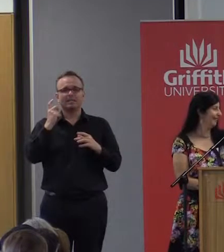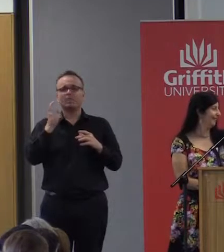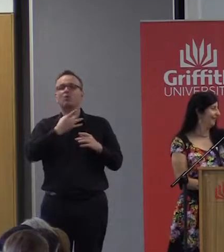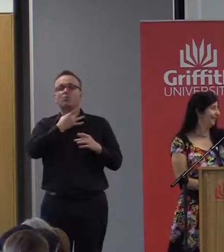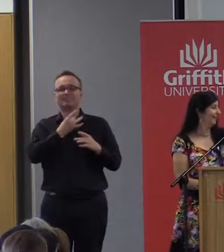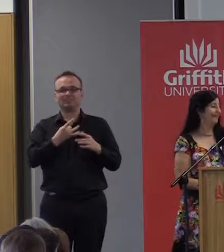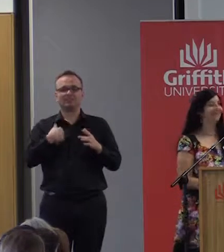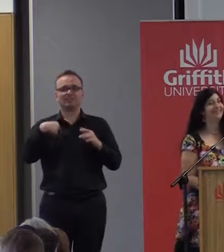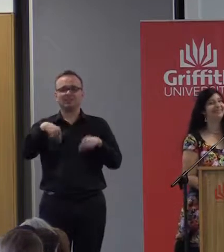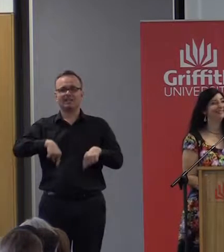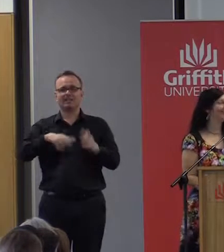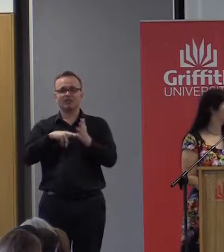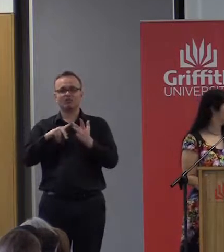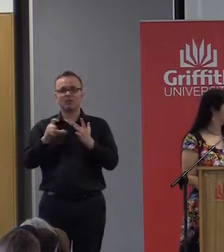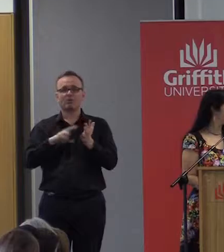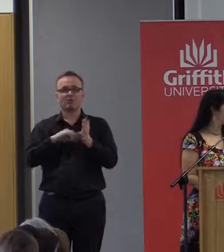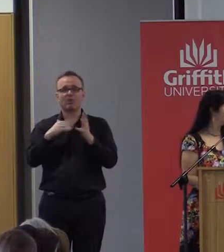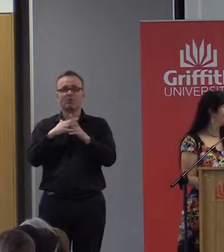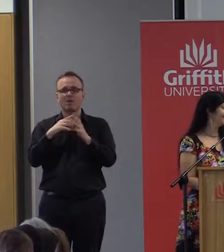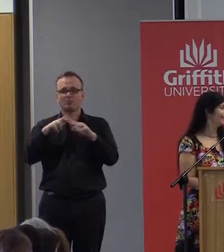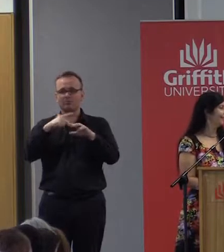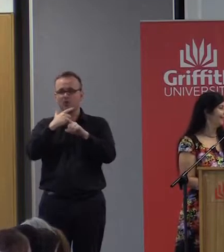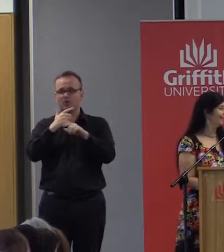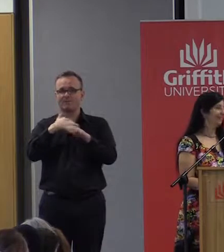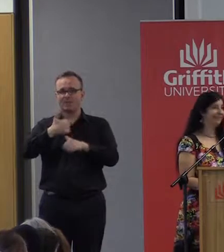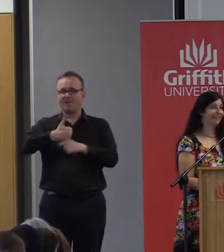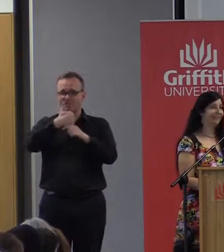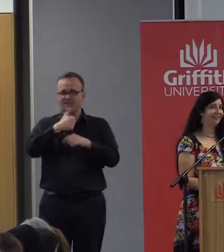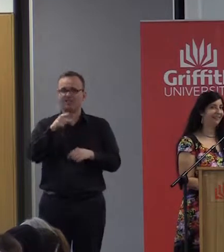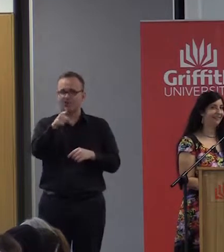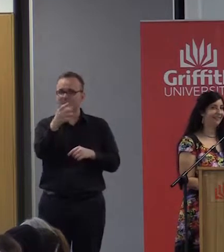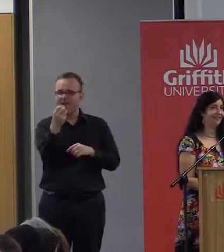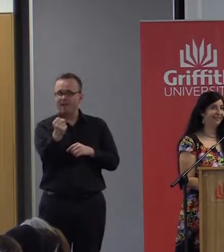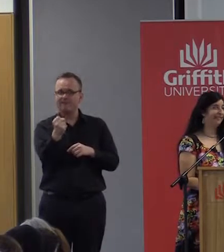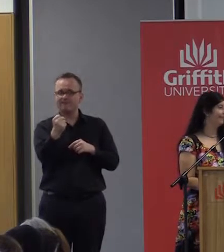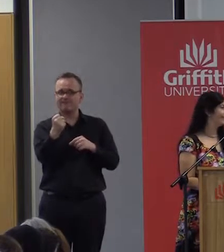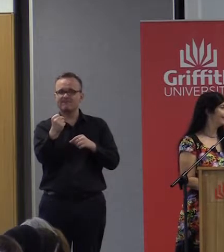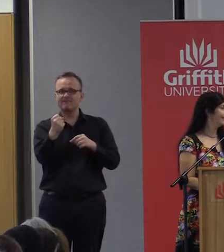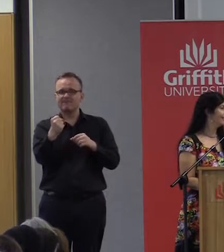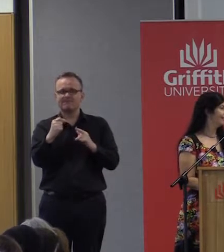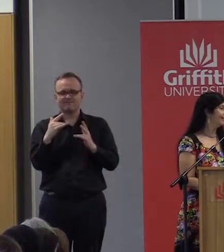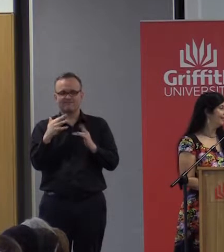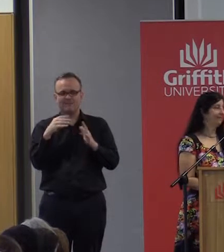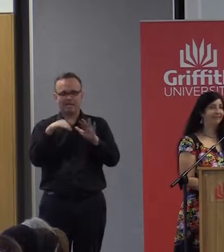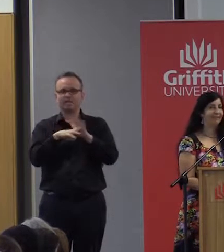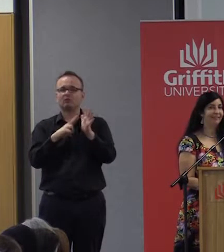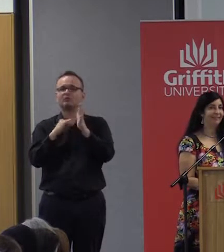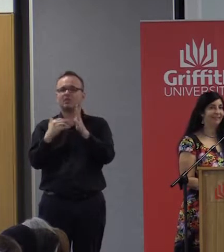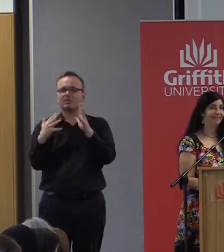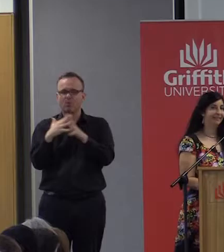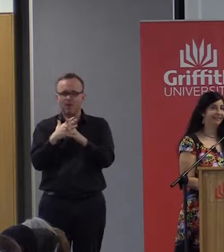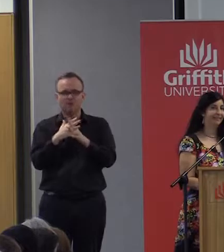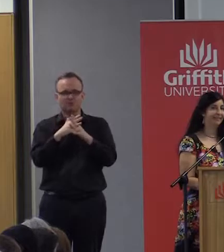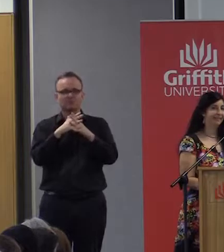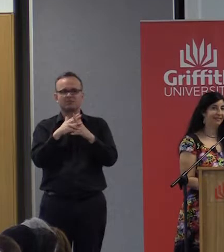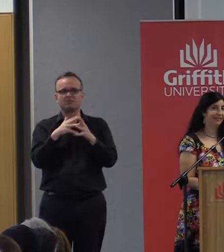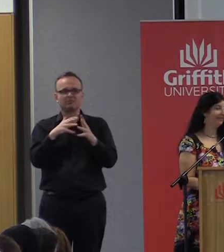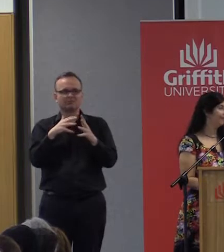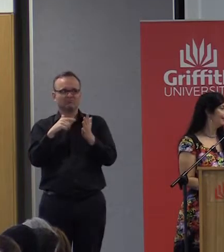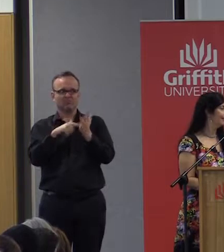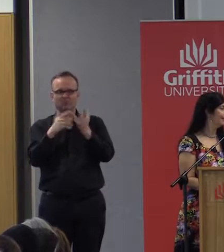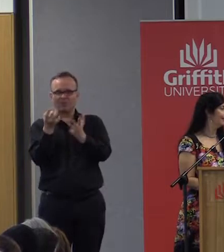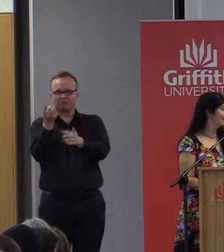Wales. Yep. When you talked about the advocacy that you have down in New South Wales in terms of going out and